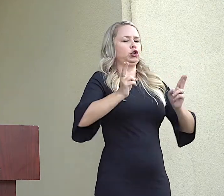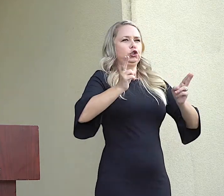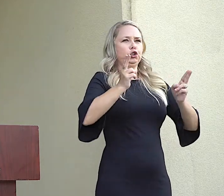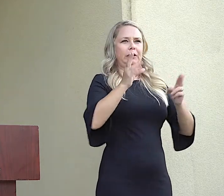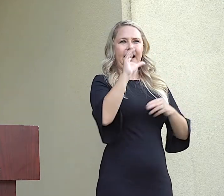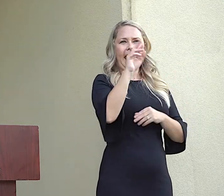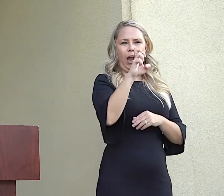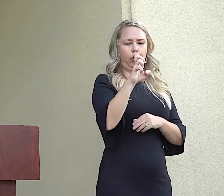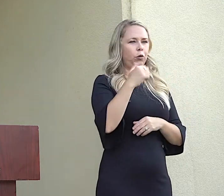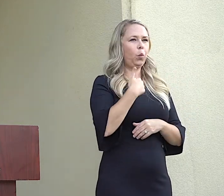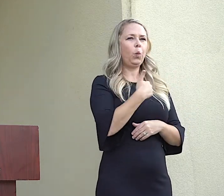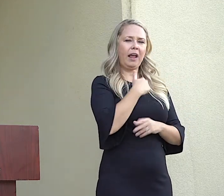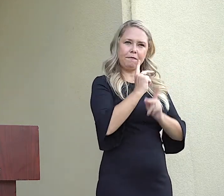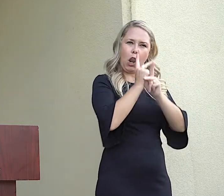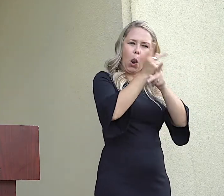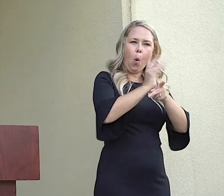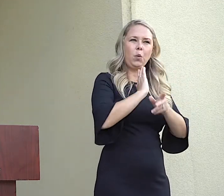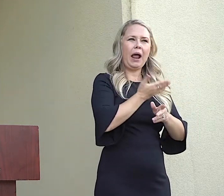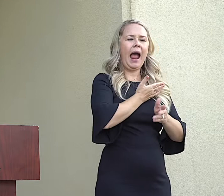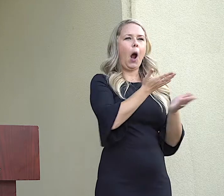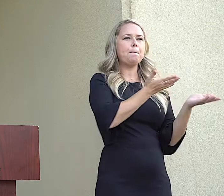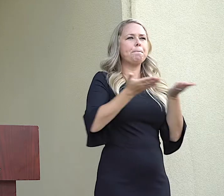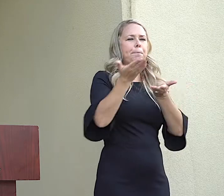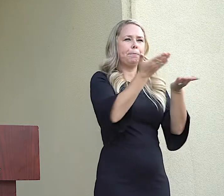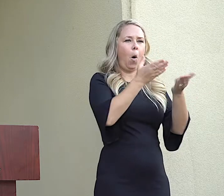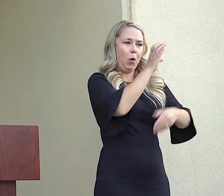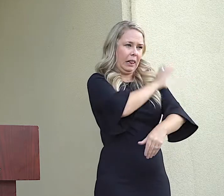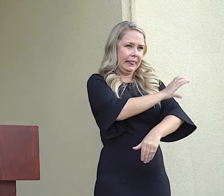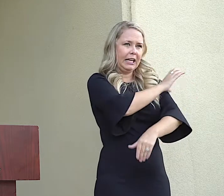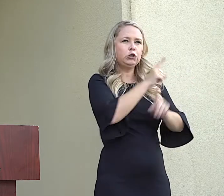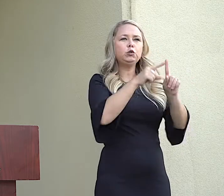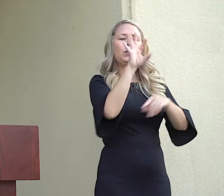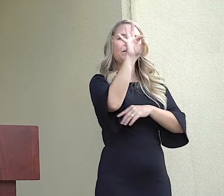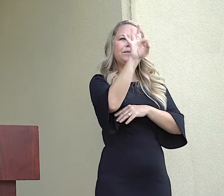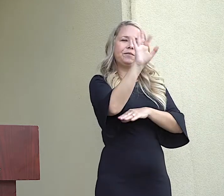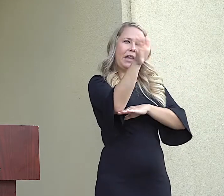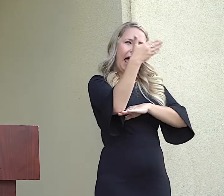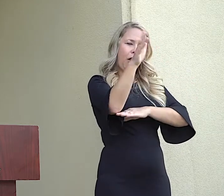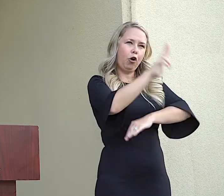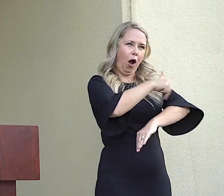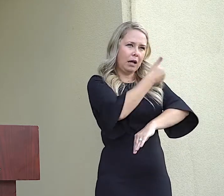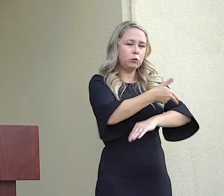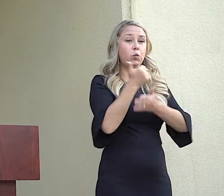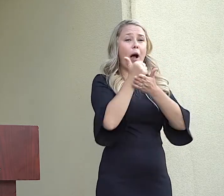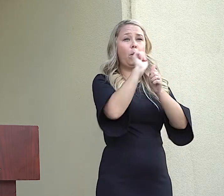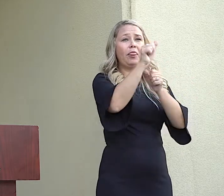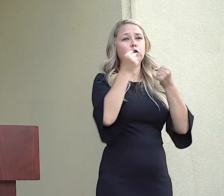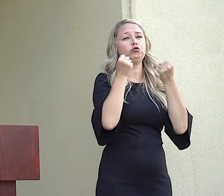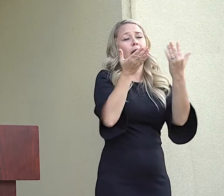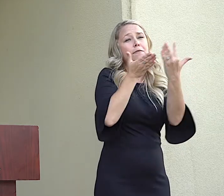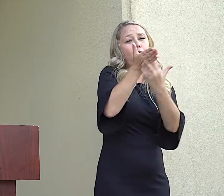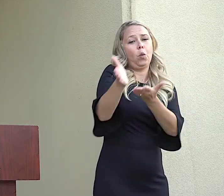We have loaned our mobile medical clinic, our public health mobile center, to Flagler Hospital to assist in their drive-through collection site.